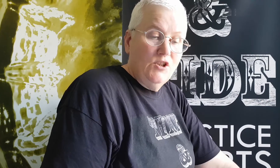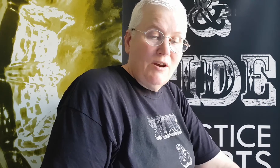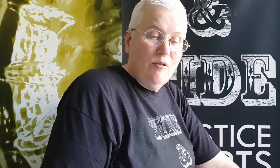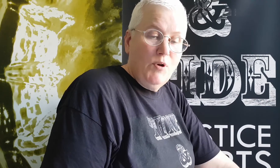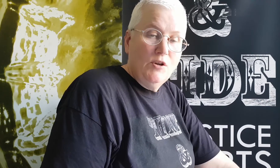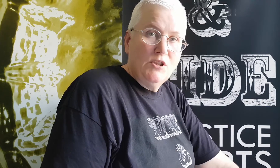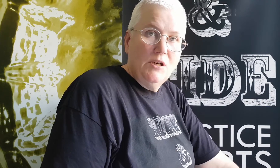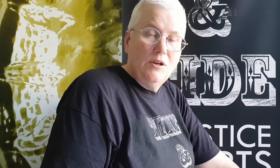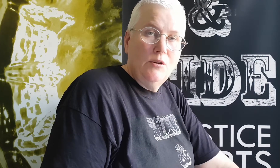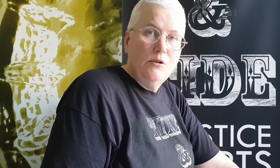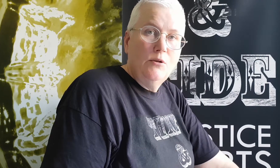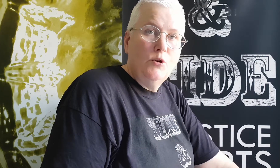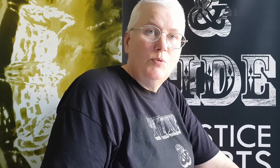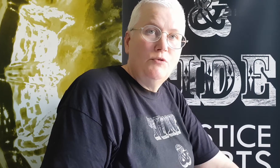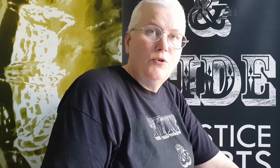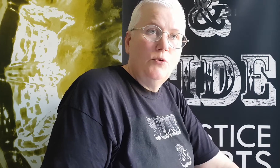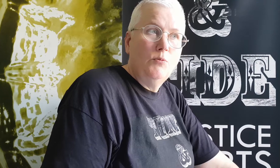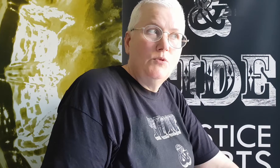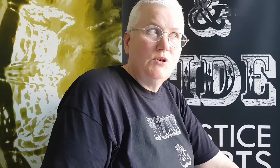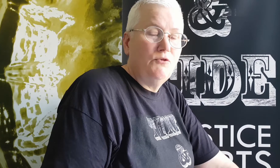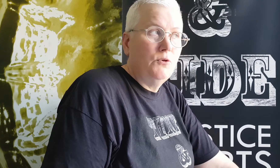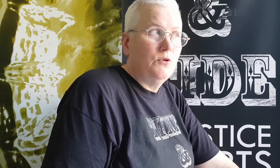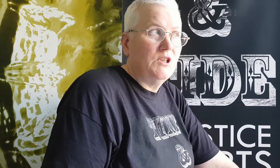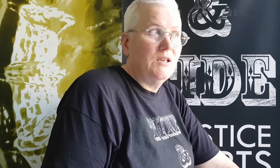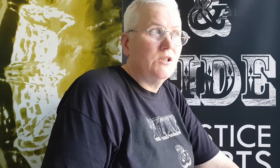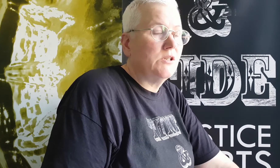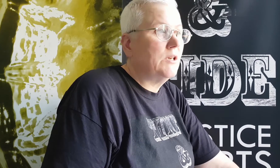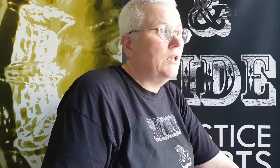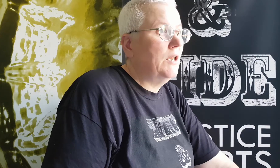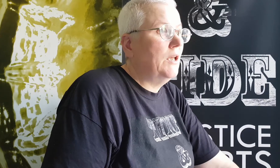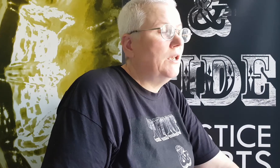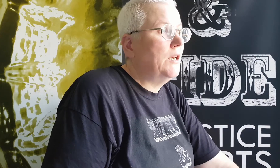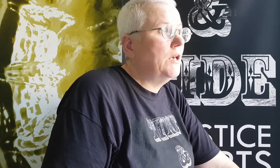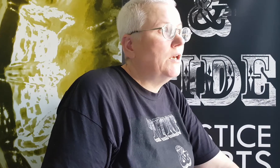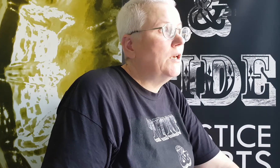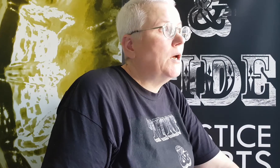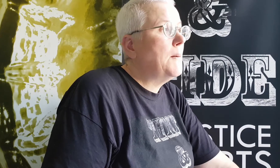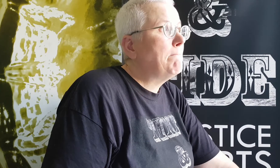Sharon Martin, who performed for Dusk in